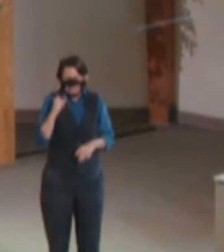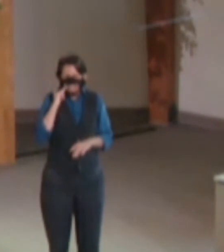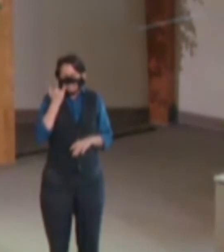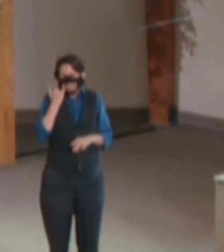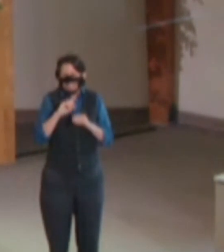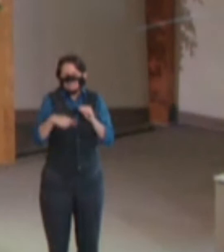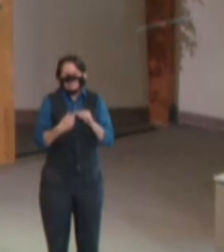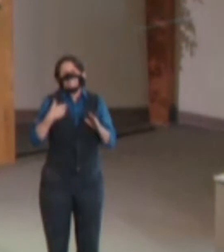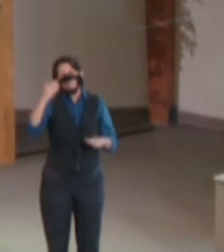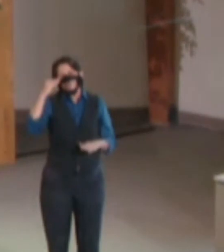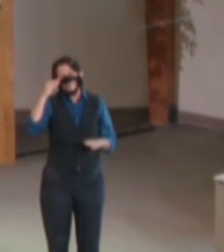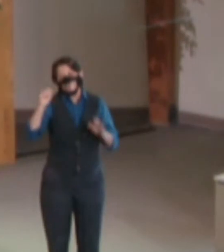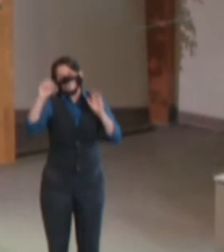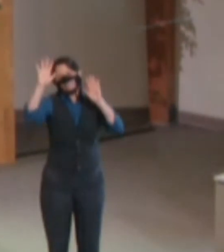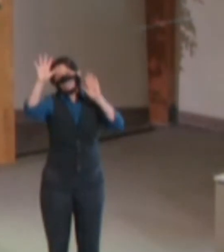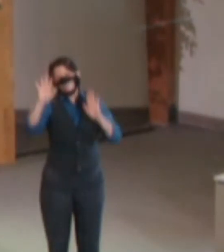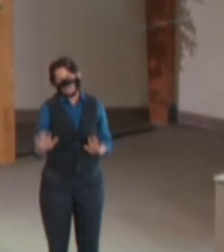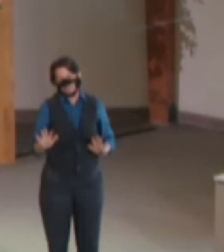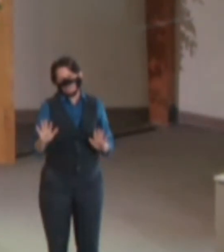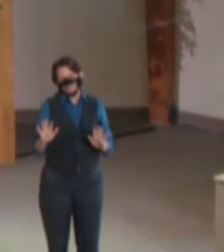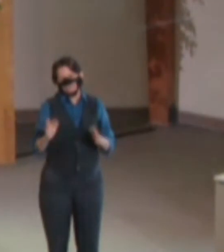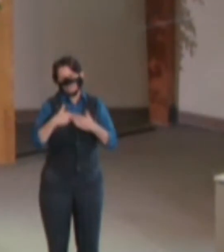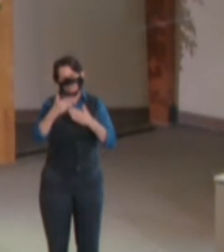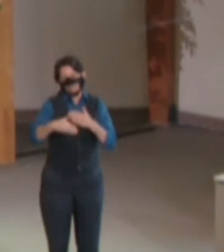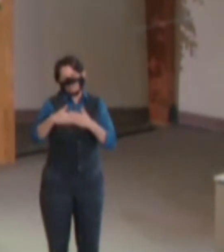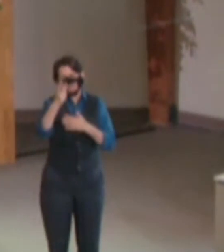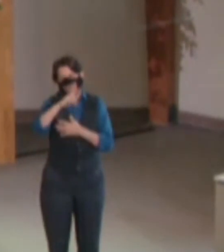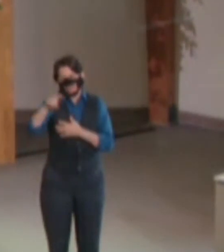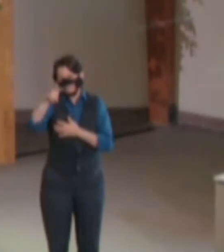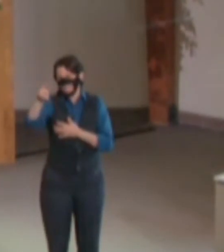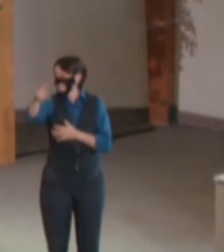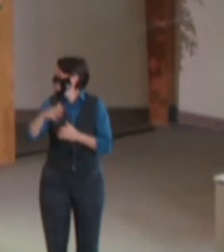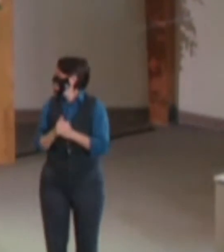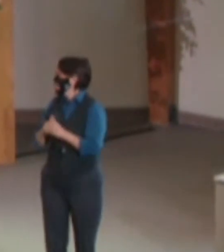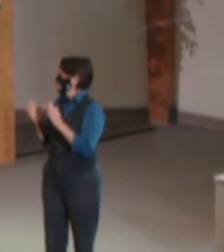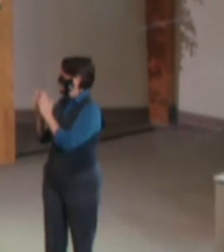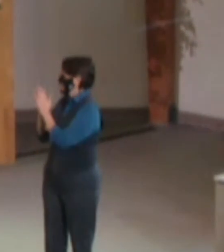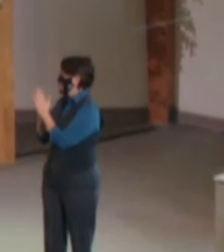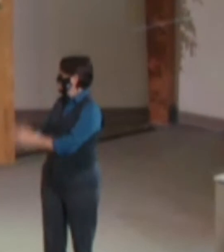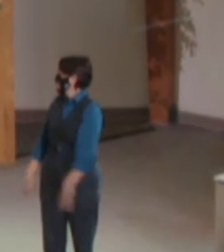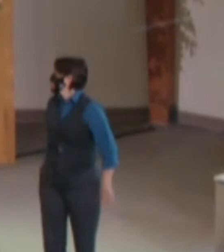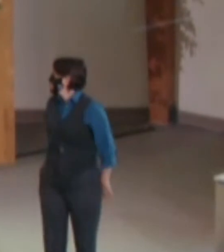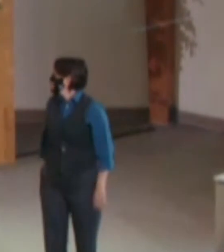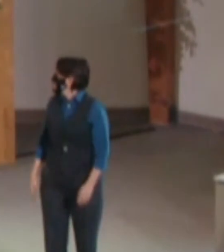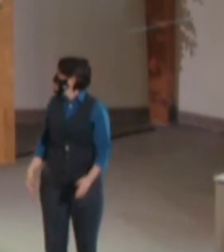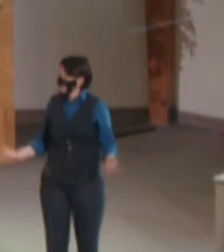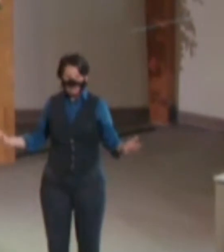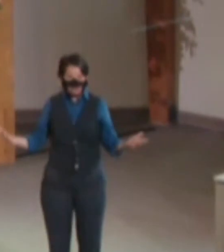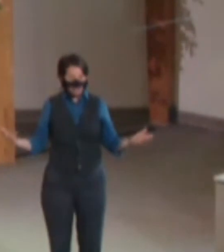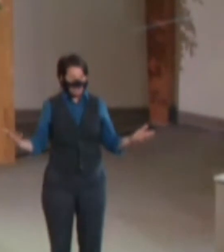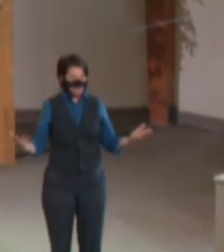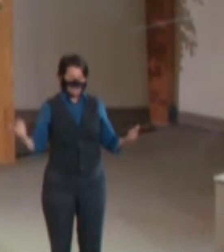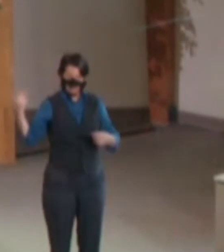to have a fabulous next journey. Yeah, thank you. She's leaving a legacy here,